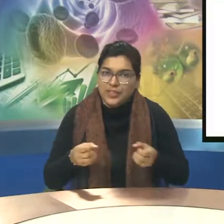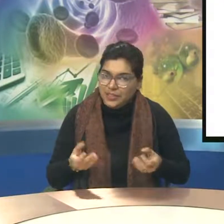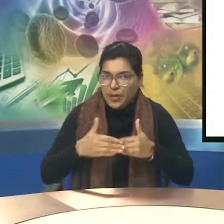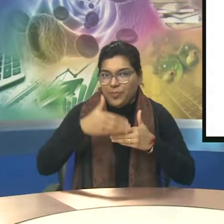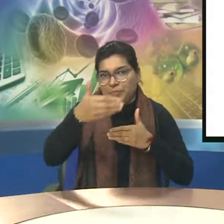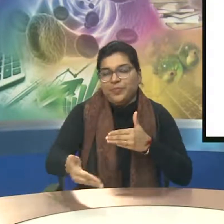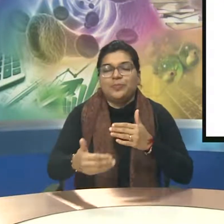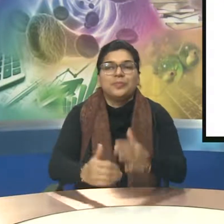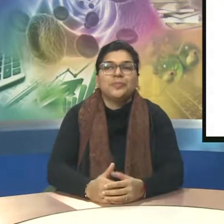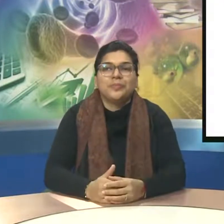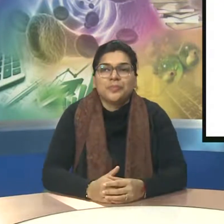MCQ.